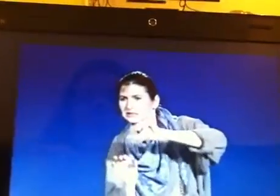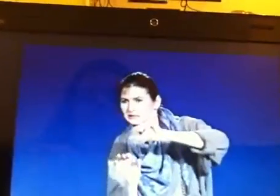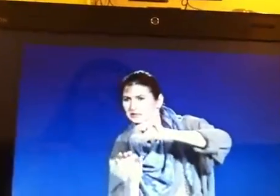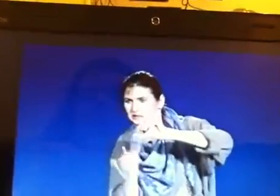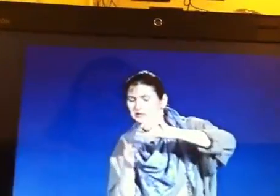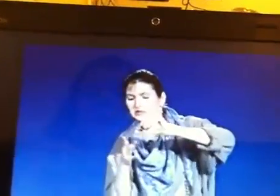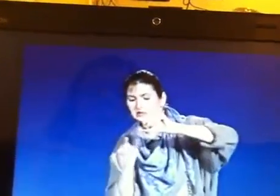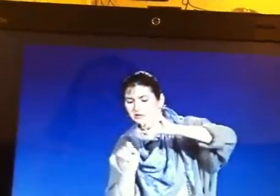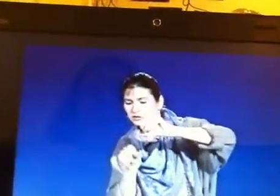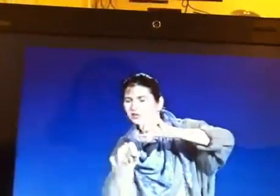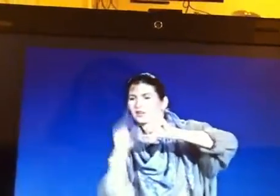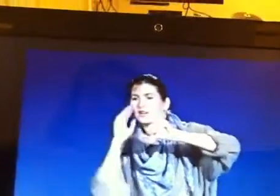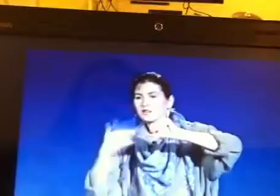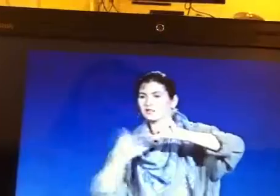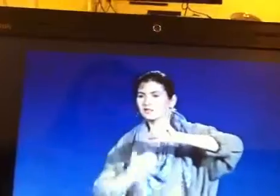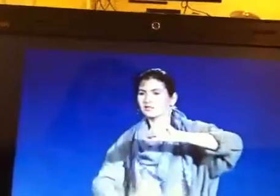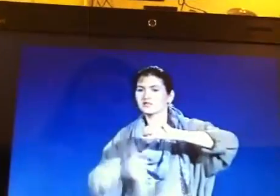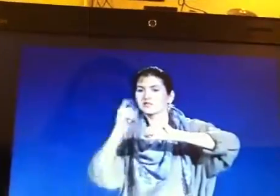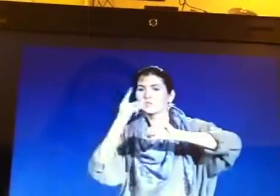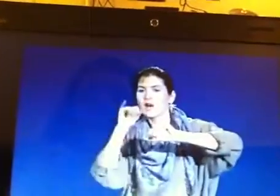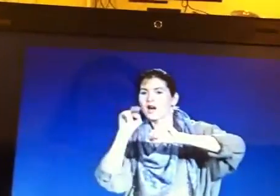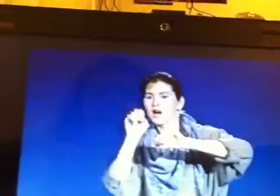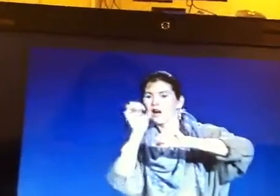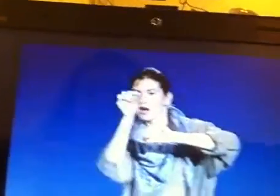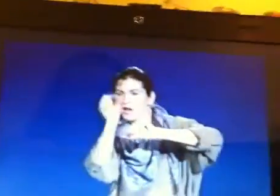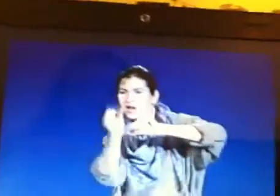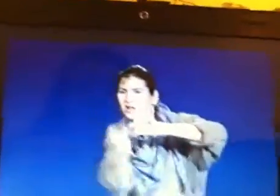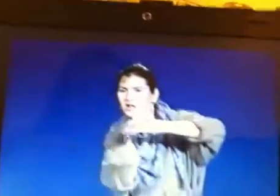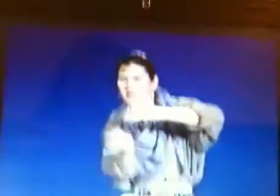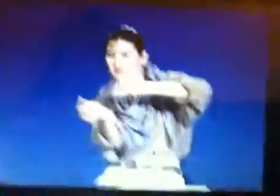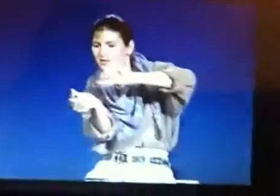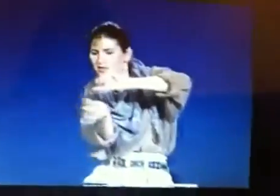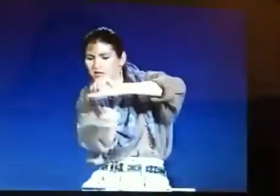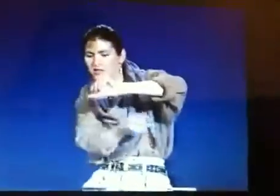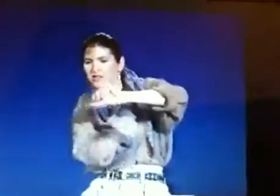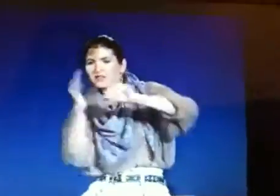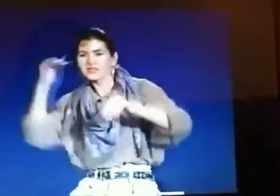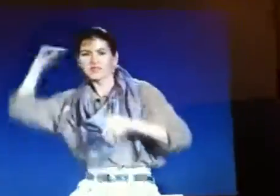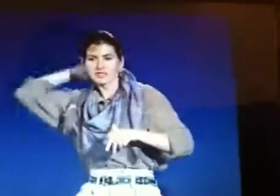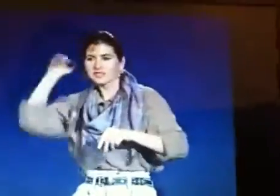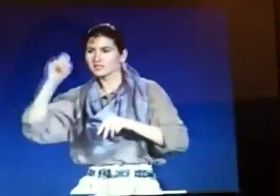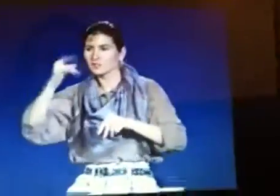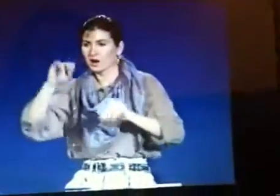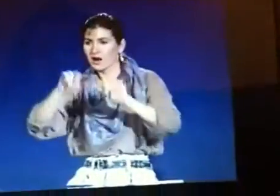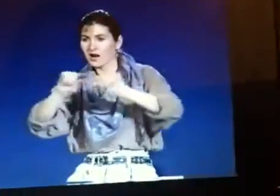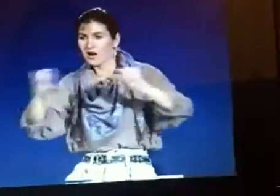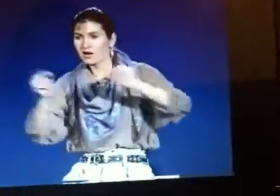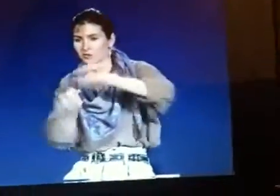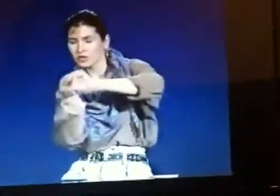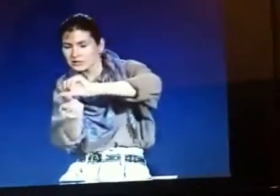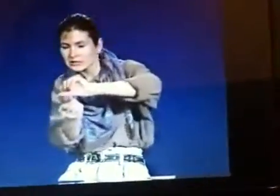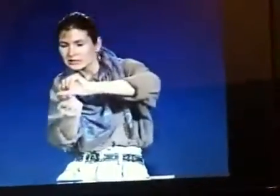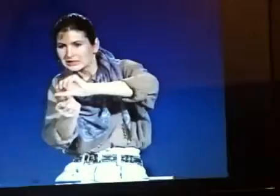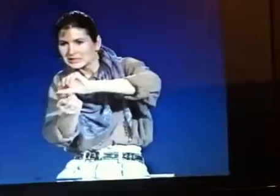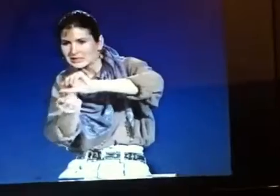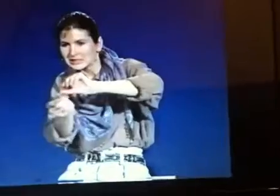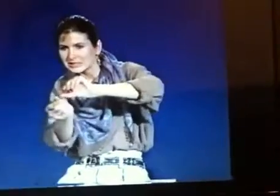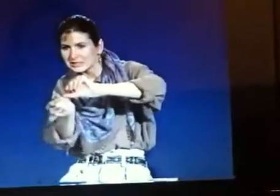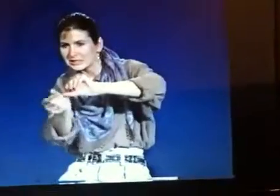Okay, so now you're ready to dismember the fish. You're going to take it out, and then you're going to open it up really slowly, be careful,